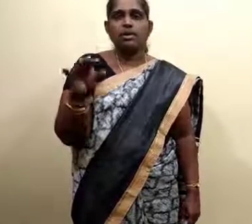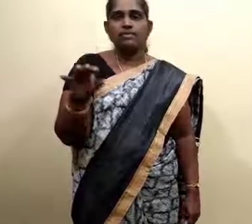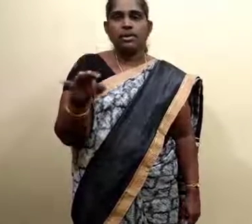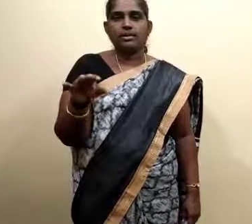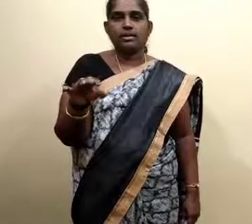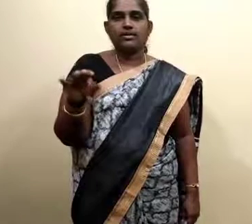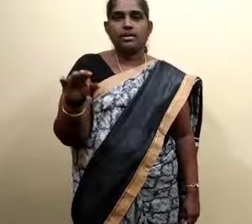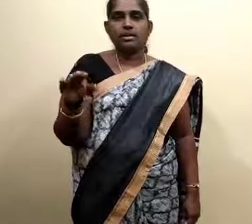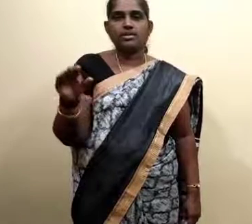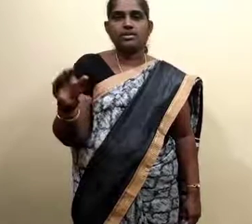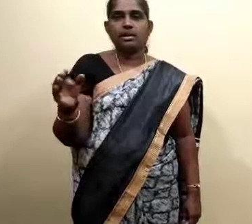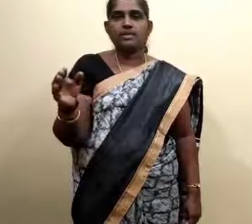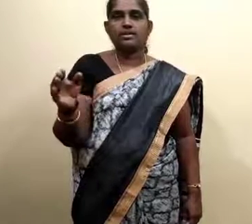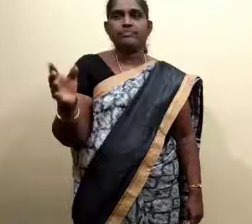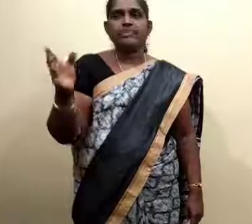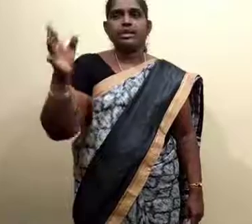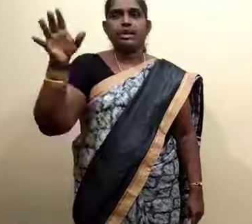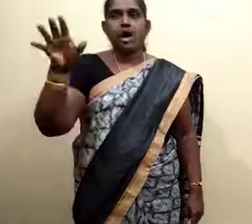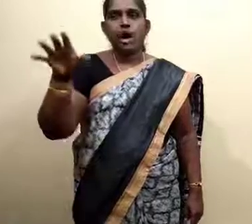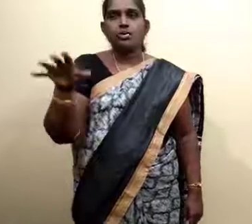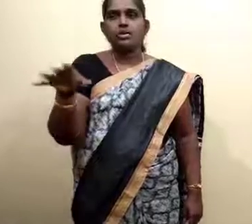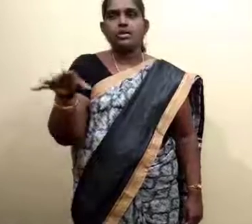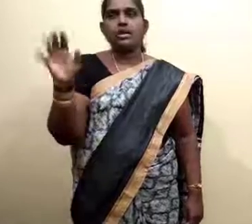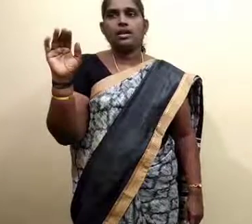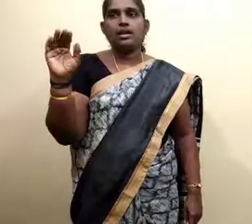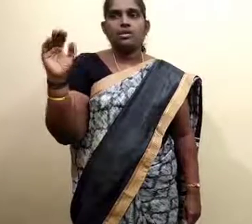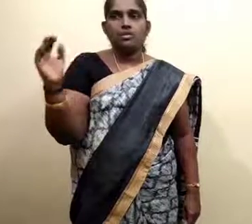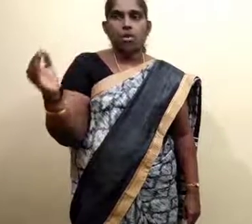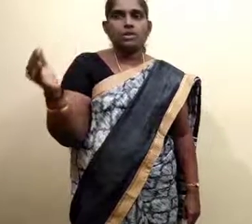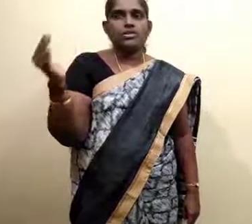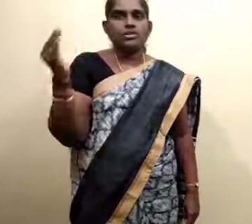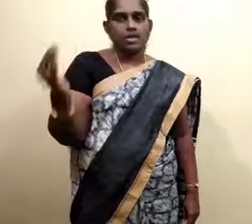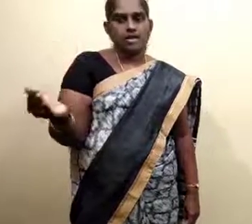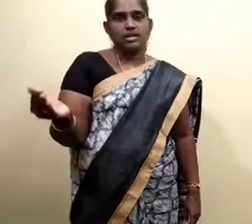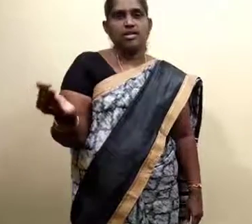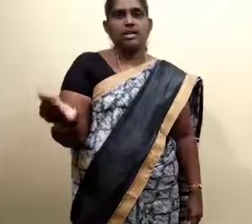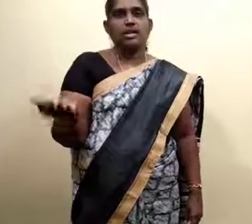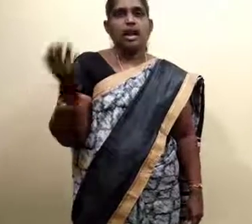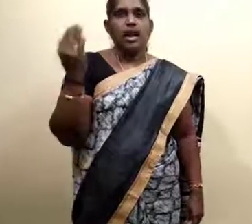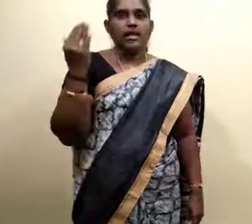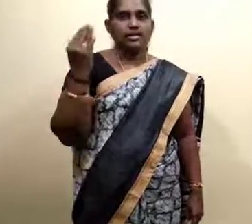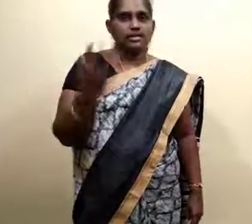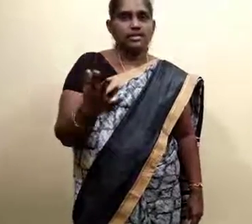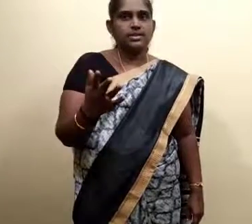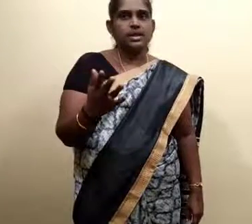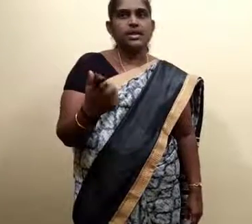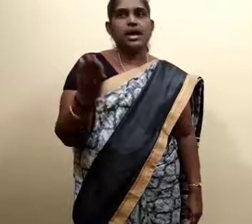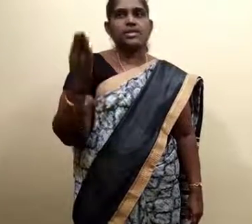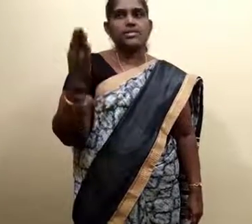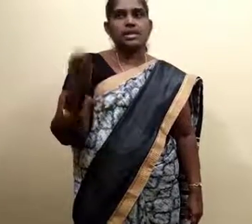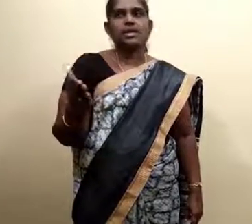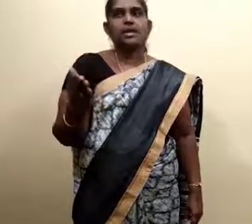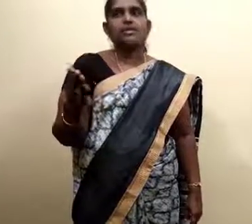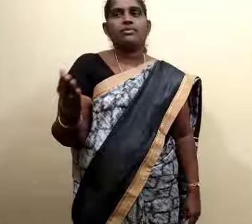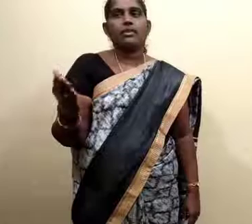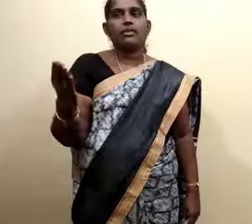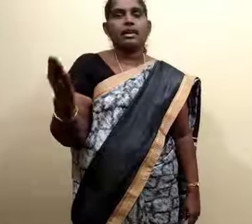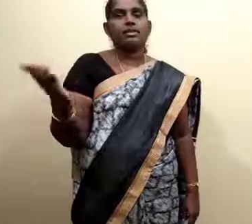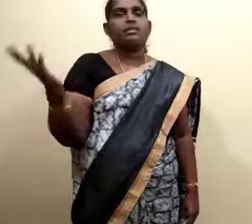in factories and also mines. The housing was tiny and dirty and sickly for the